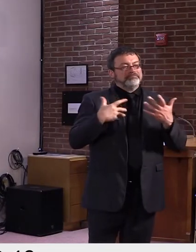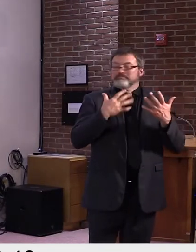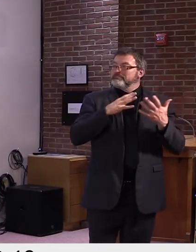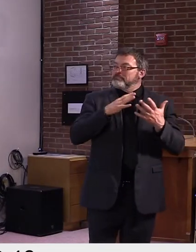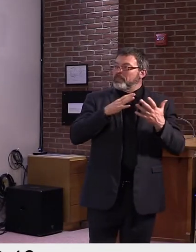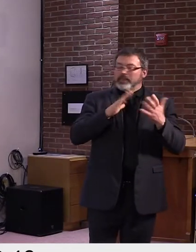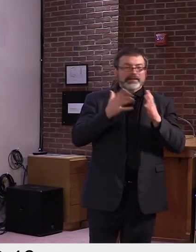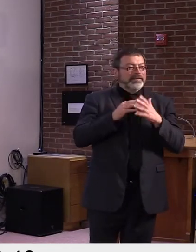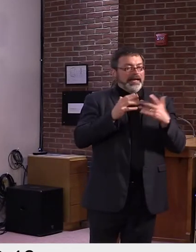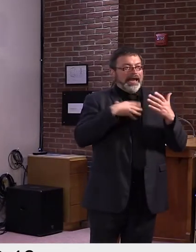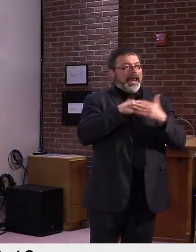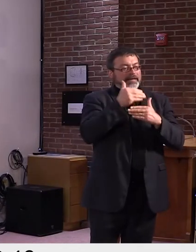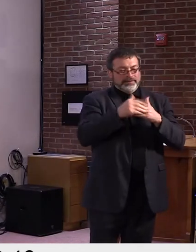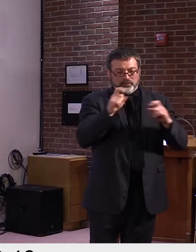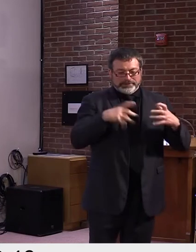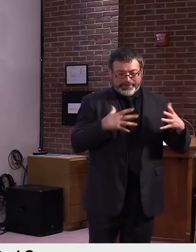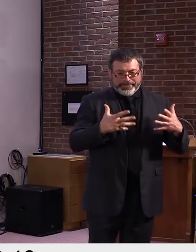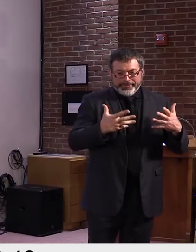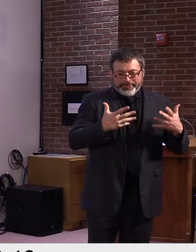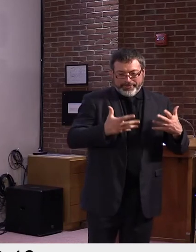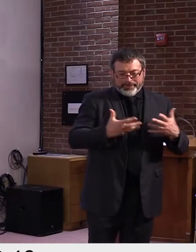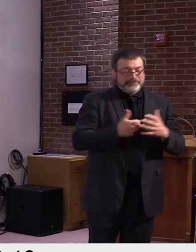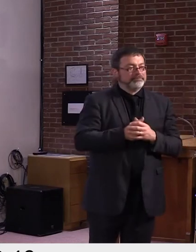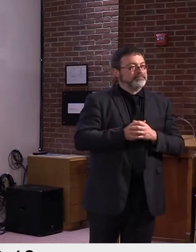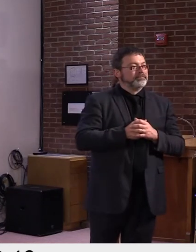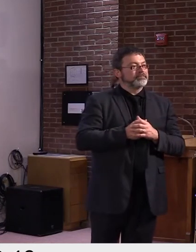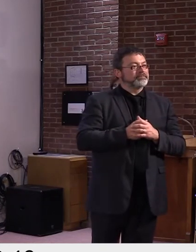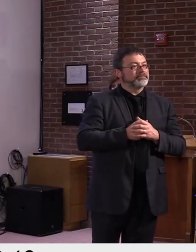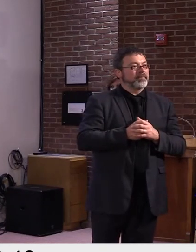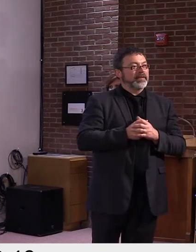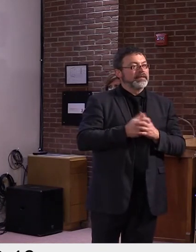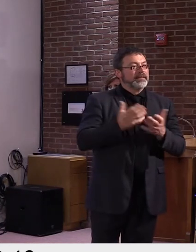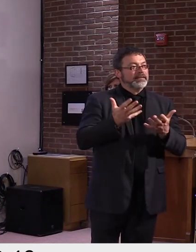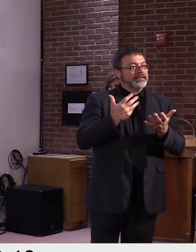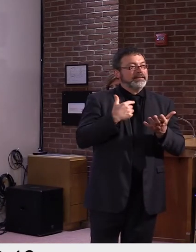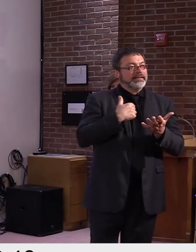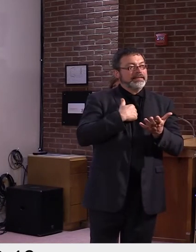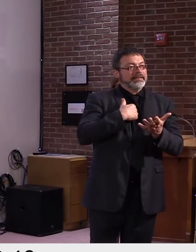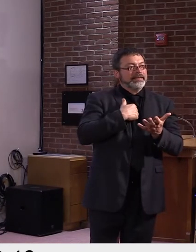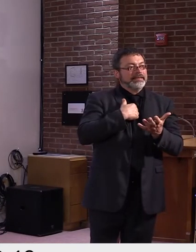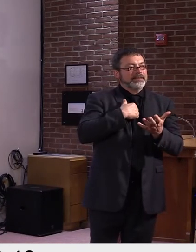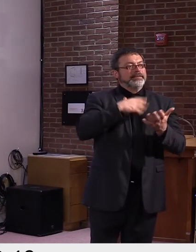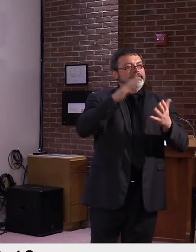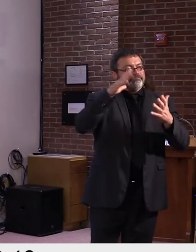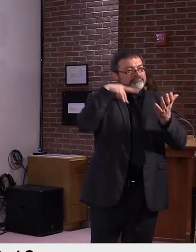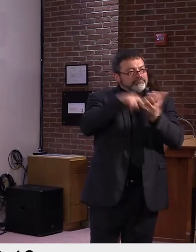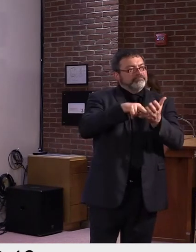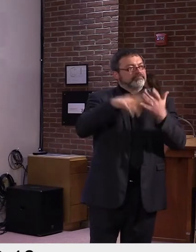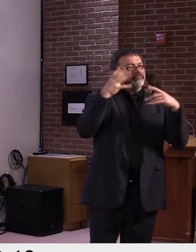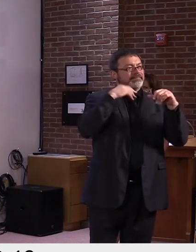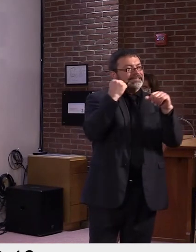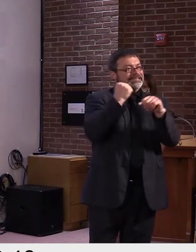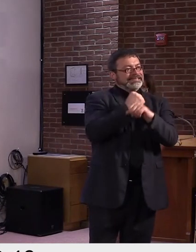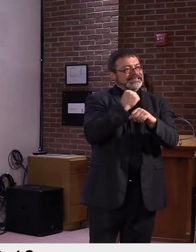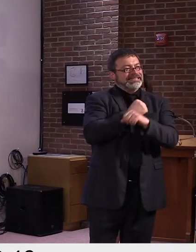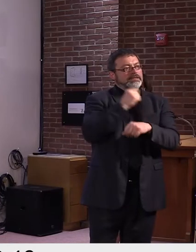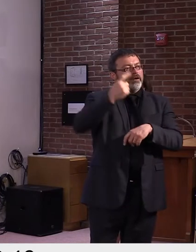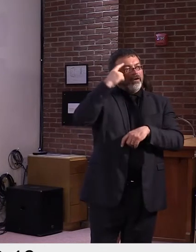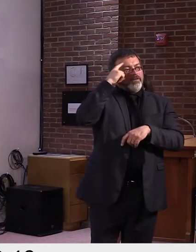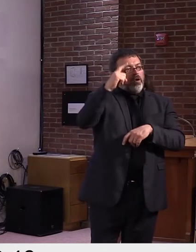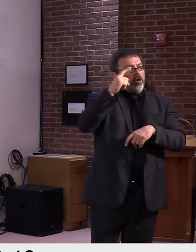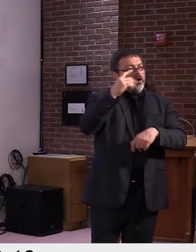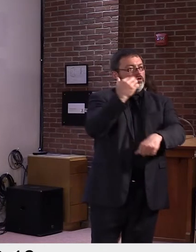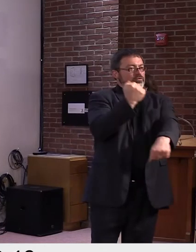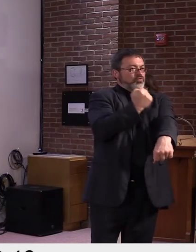opioid overdoses have increased quite a bit this year over last year. And I'm wondering, what do you think is causing